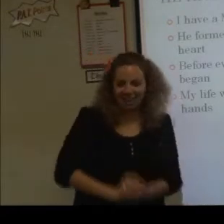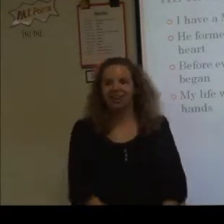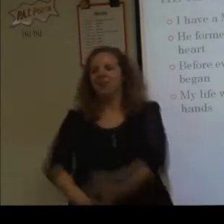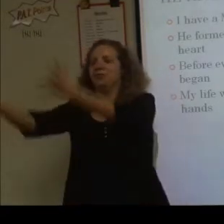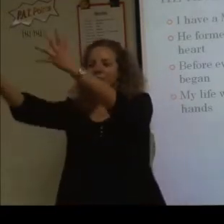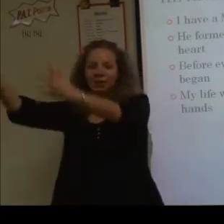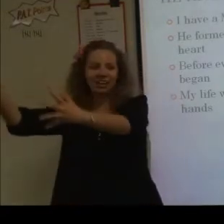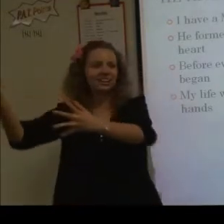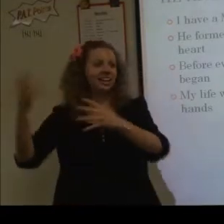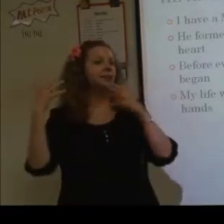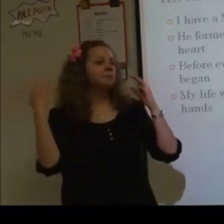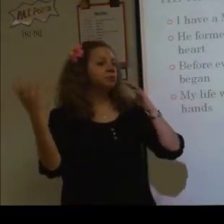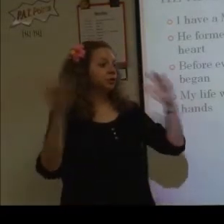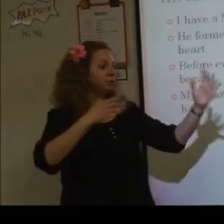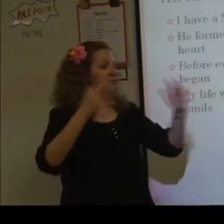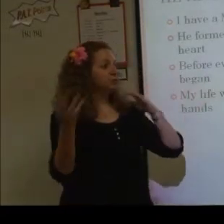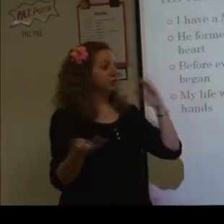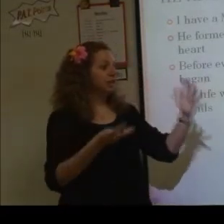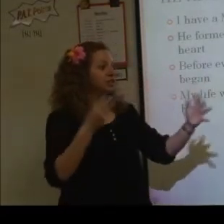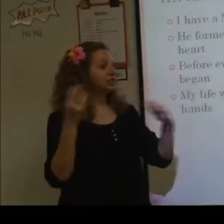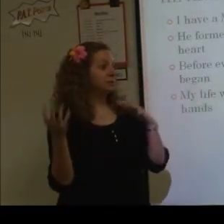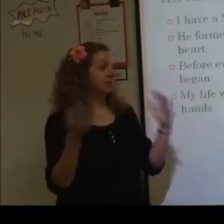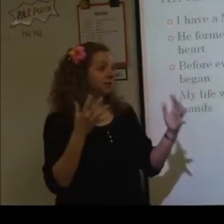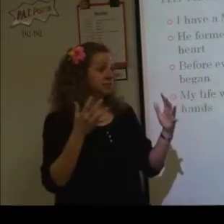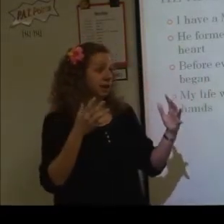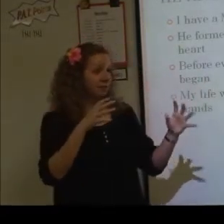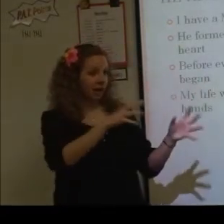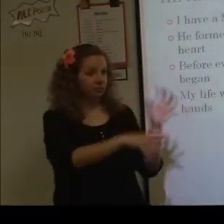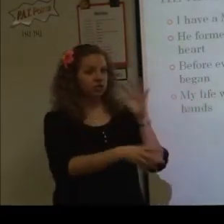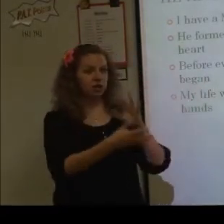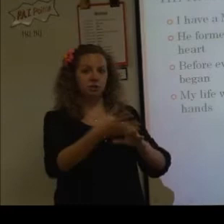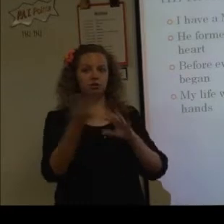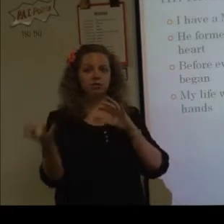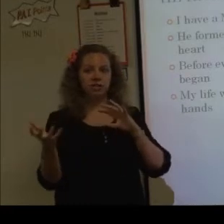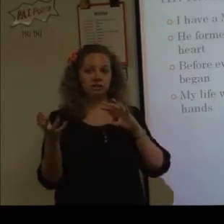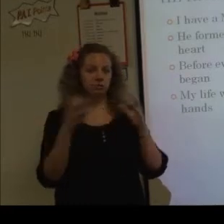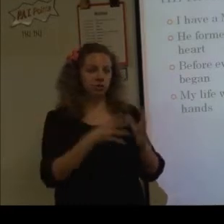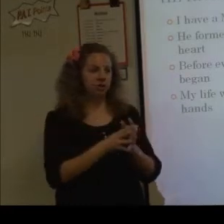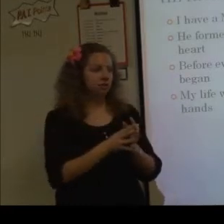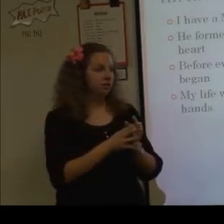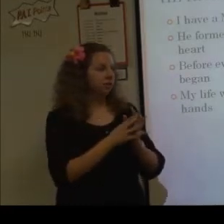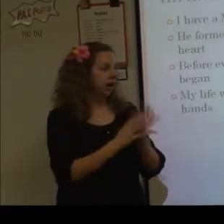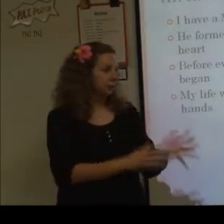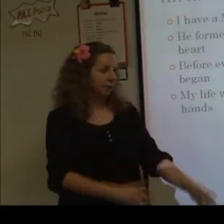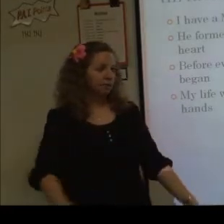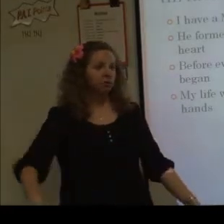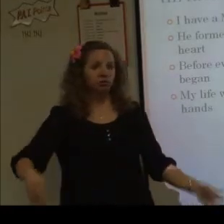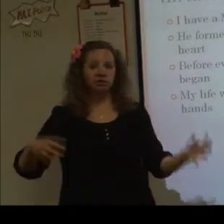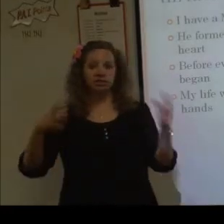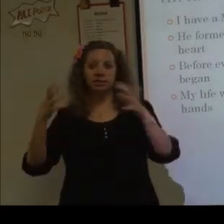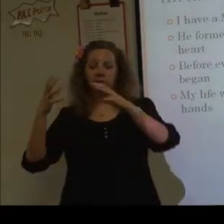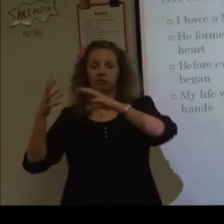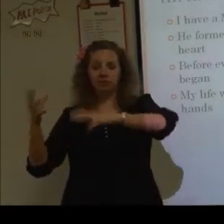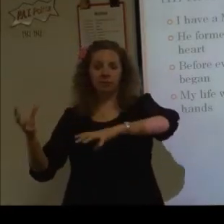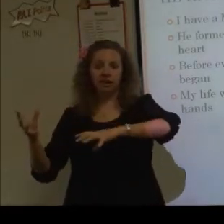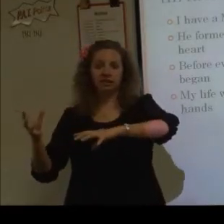like throwing it like, so it just depends on the time and how much time that you take to really unwrap it. So in the same way from